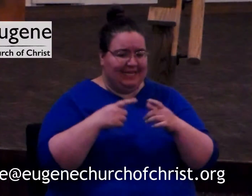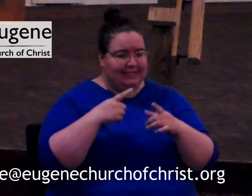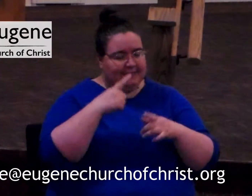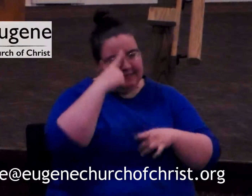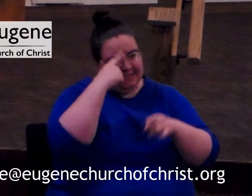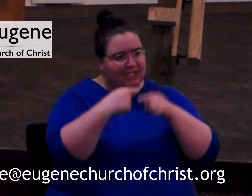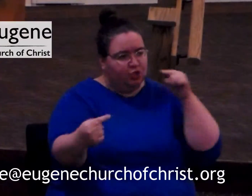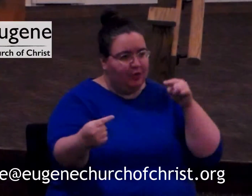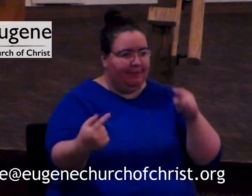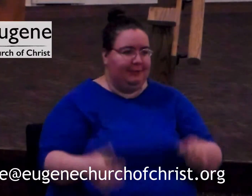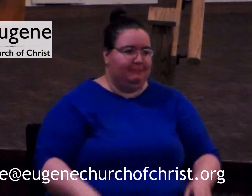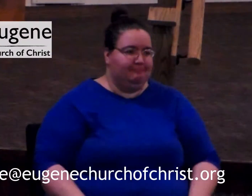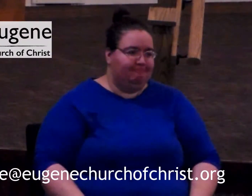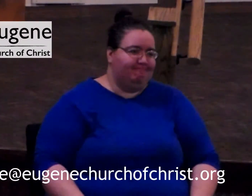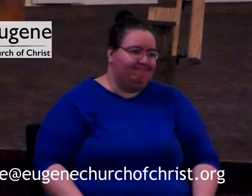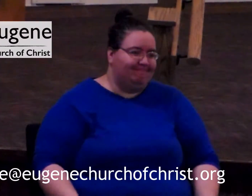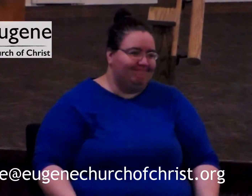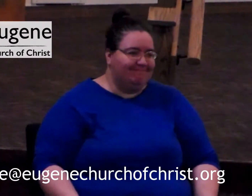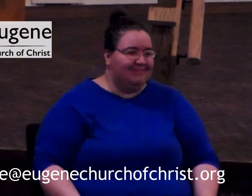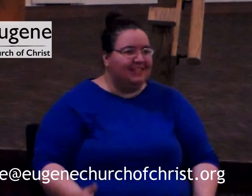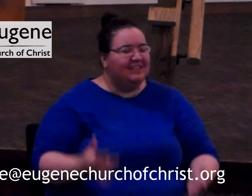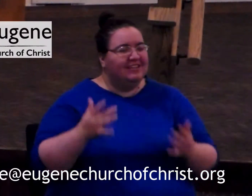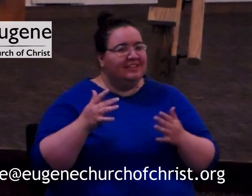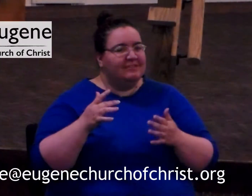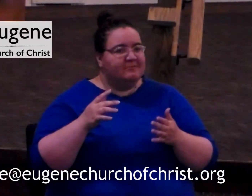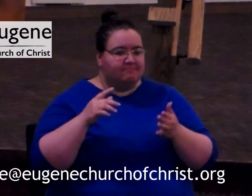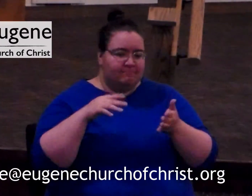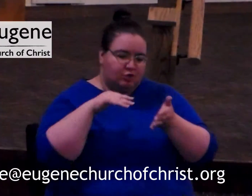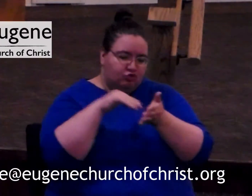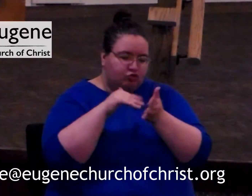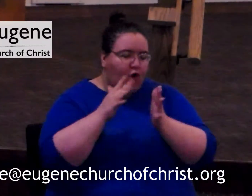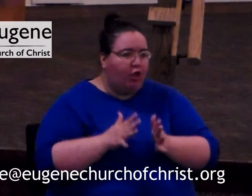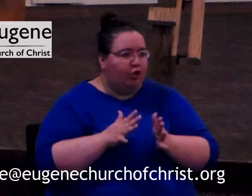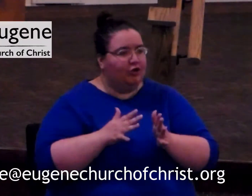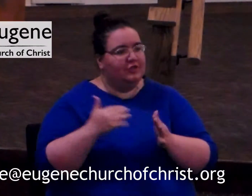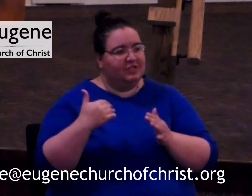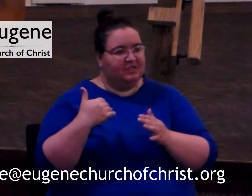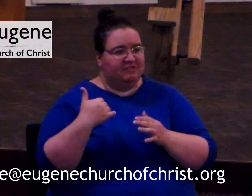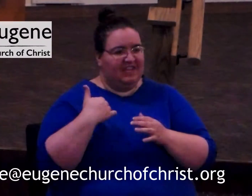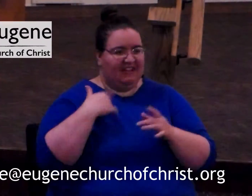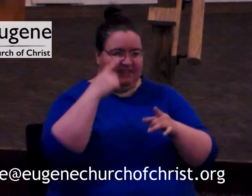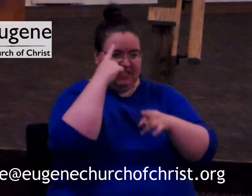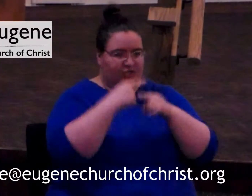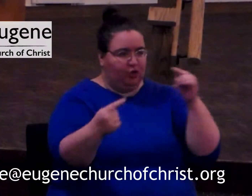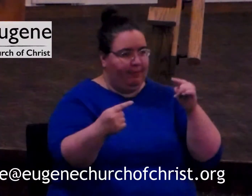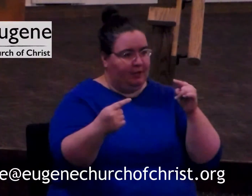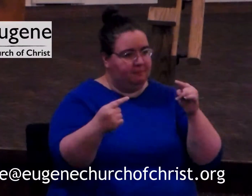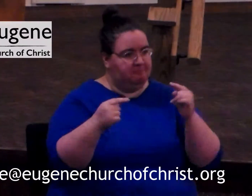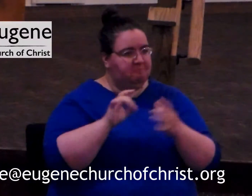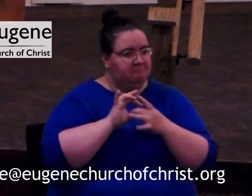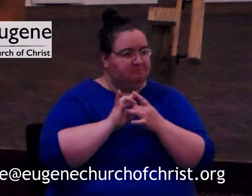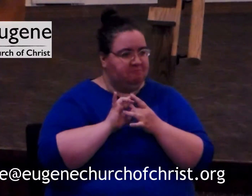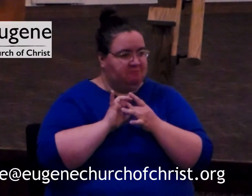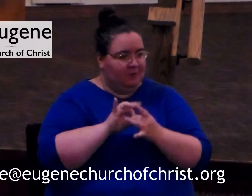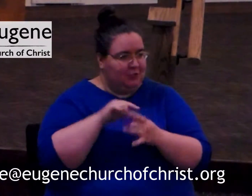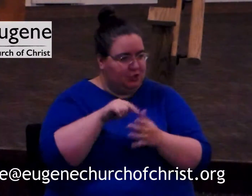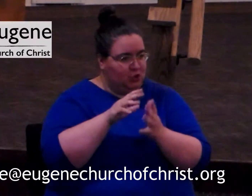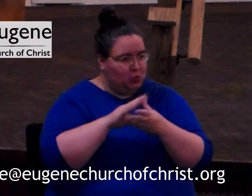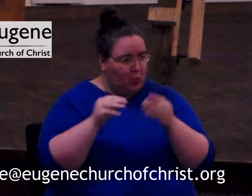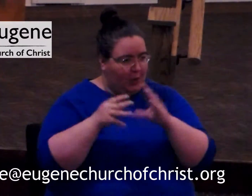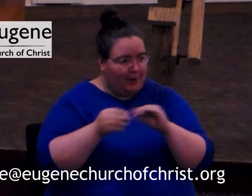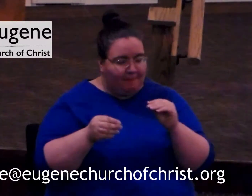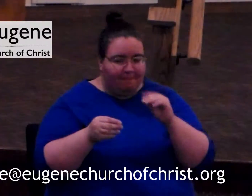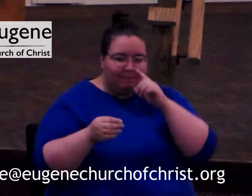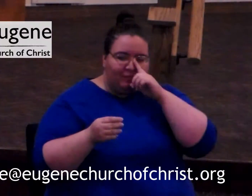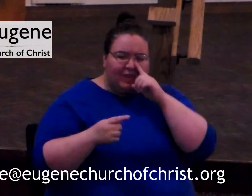comes to scholars out there. I've noticed in my Bible that there is one point of view, and some of you in your Bibles, you'll have cross-references. You